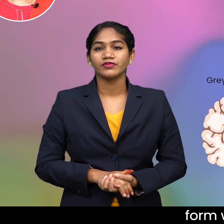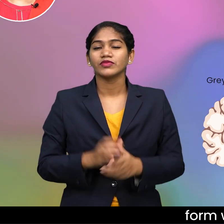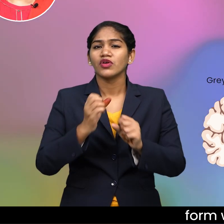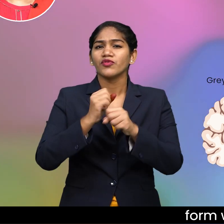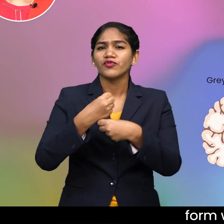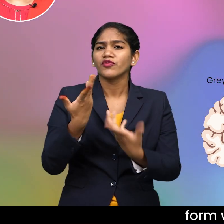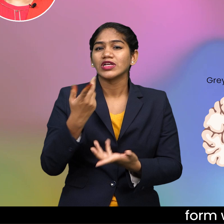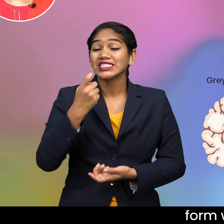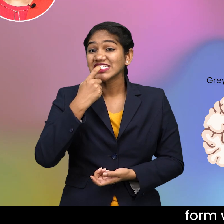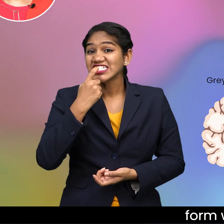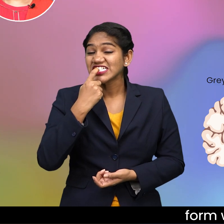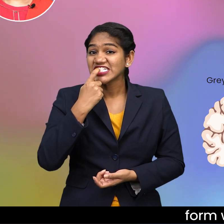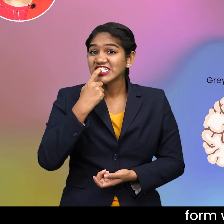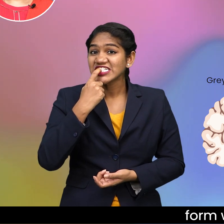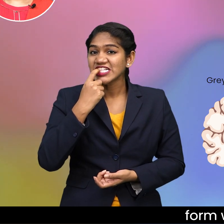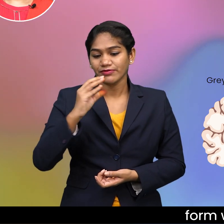form white matter.